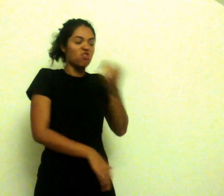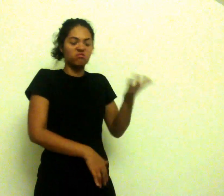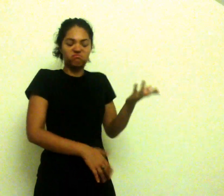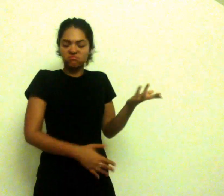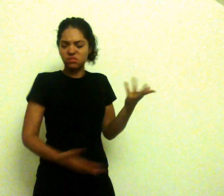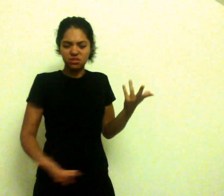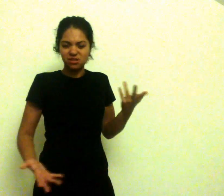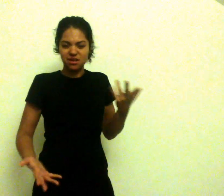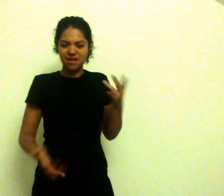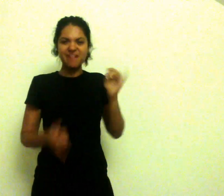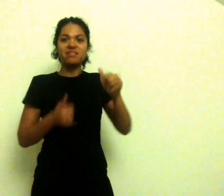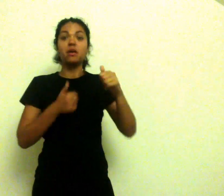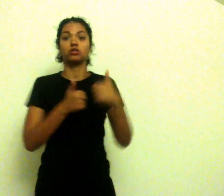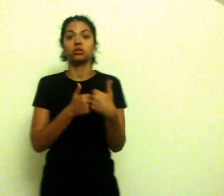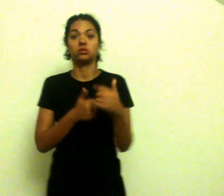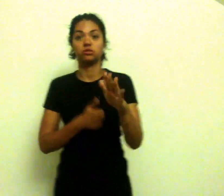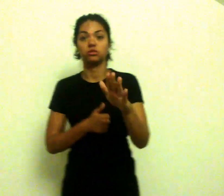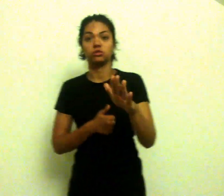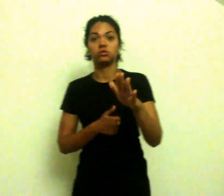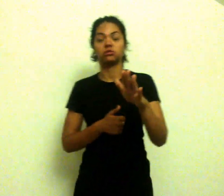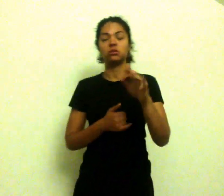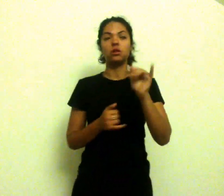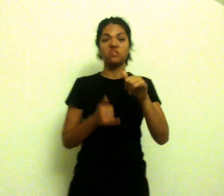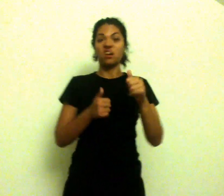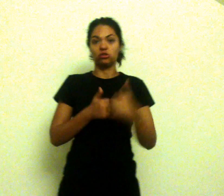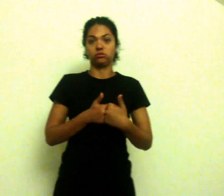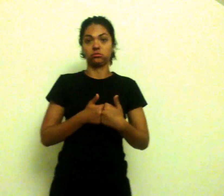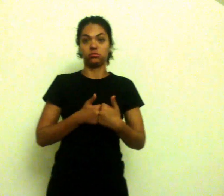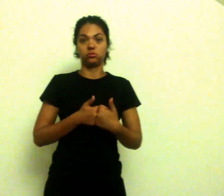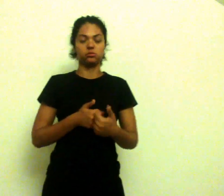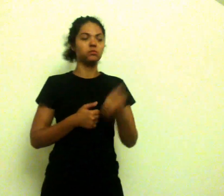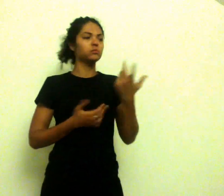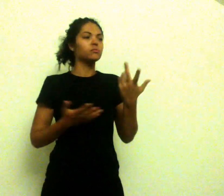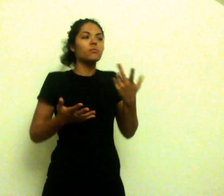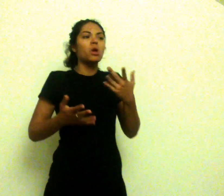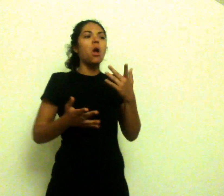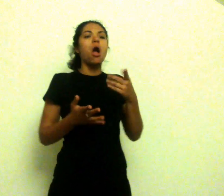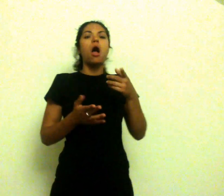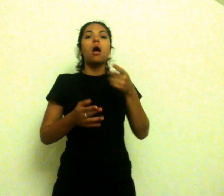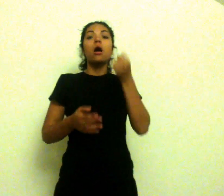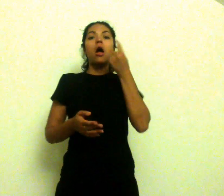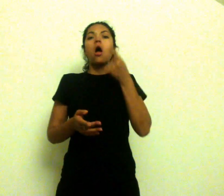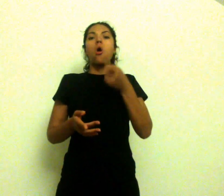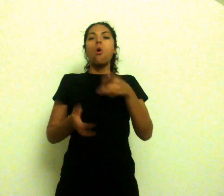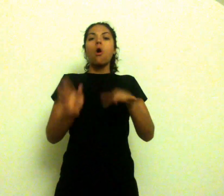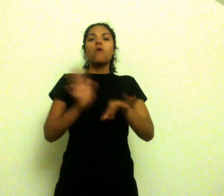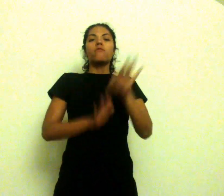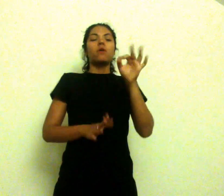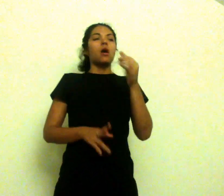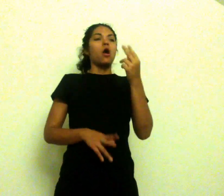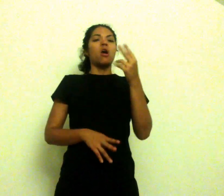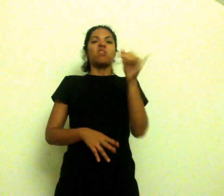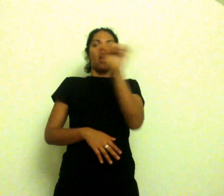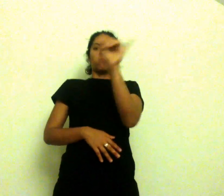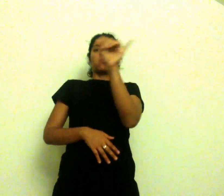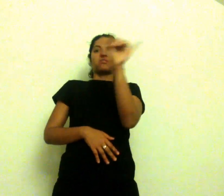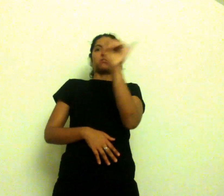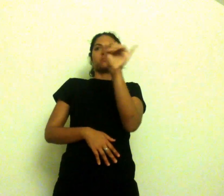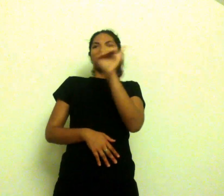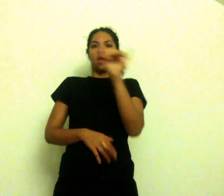challenge comes. Because, if you find one or two things in common between two things, how do you establish the fundamental